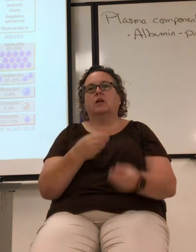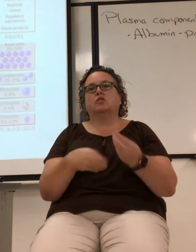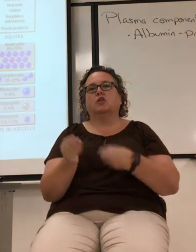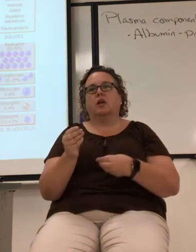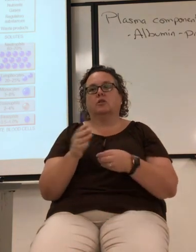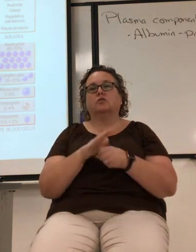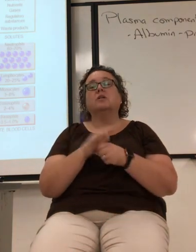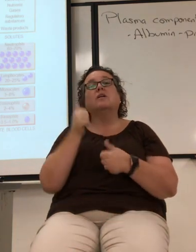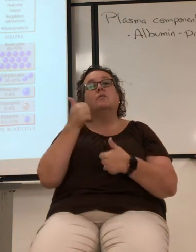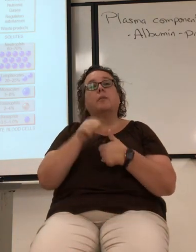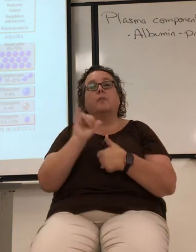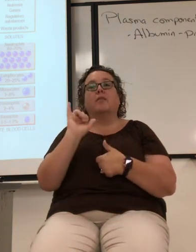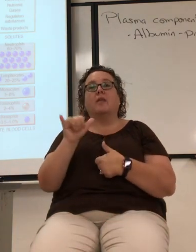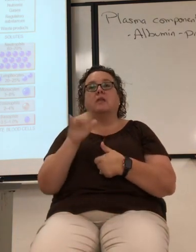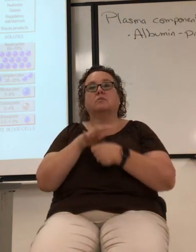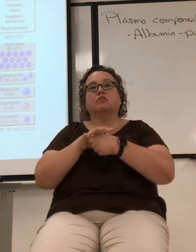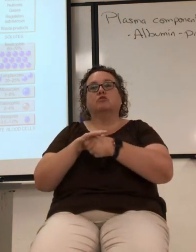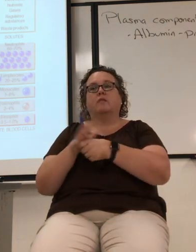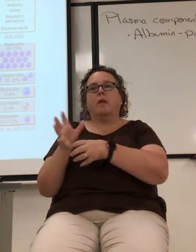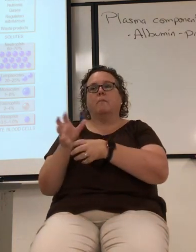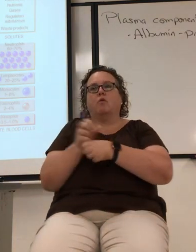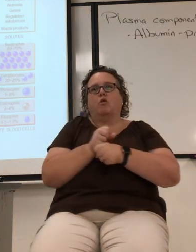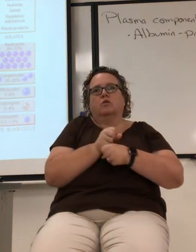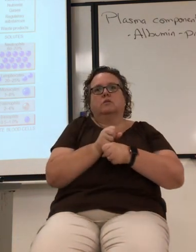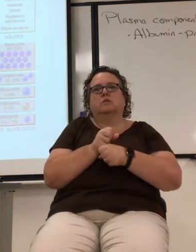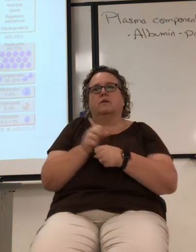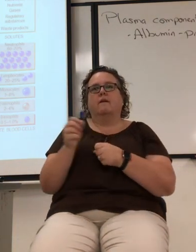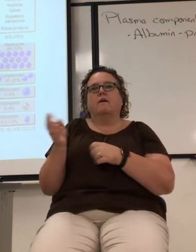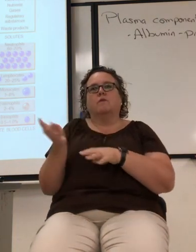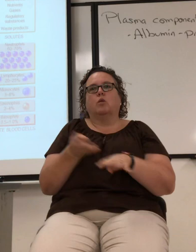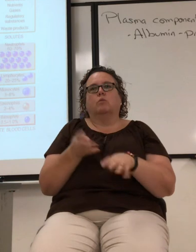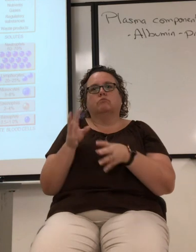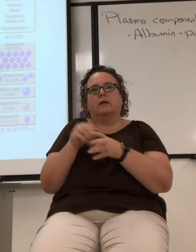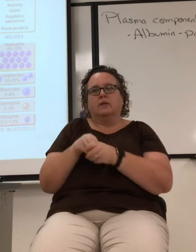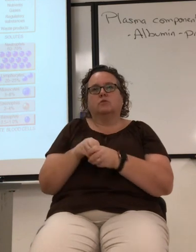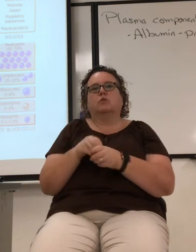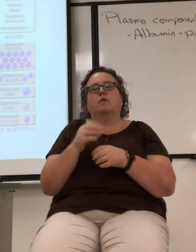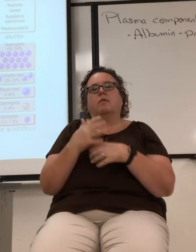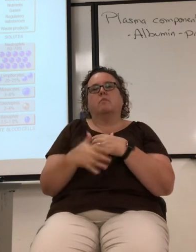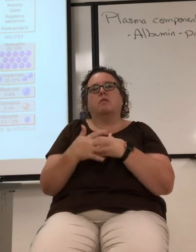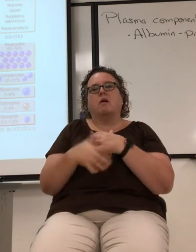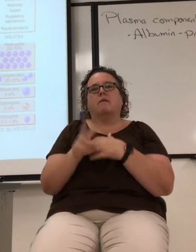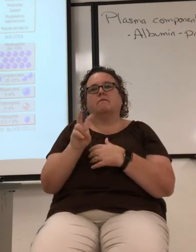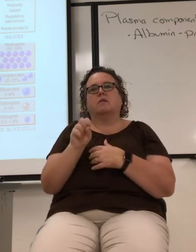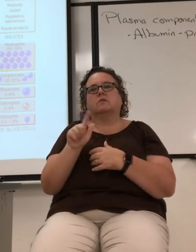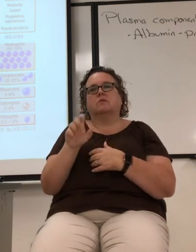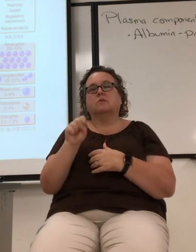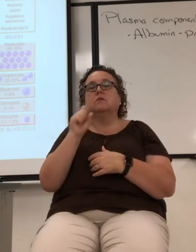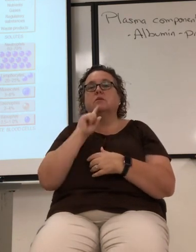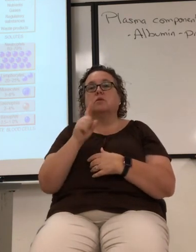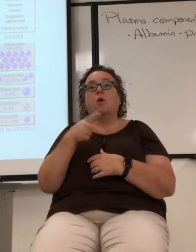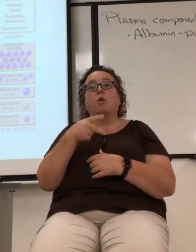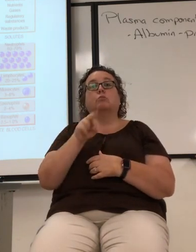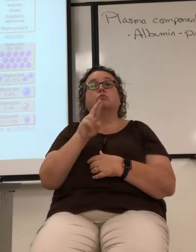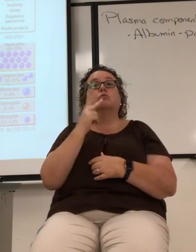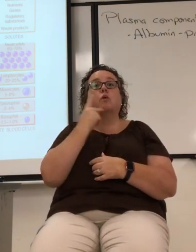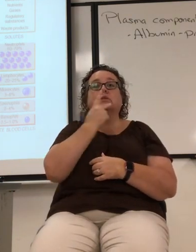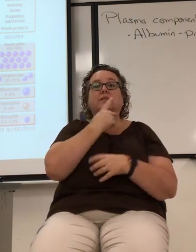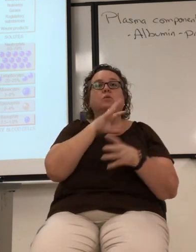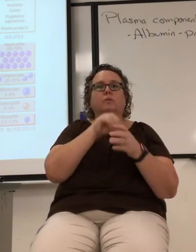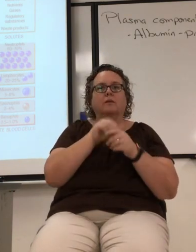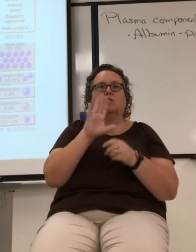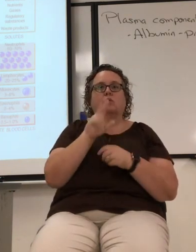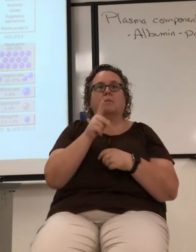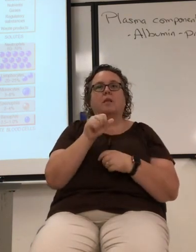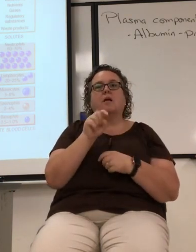pressure that draws fluids into the blood vessel. So proteins in the plasma help contribute to that oncotic